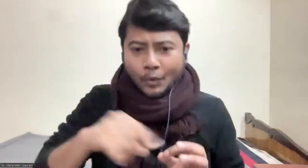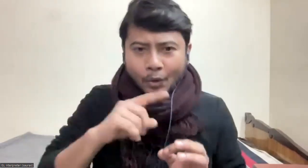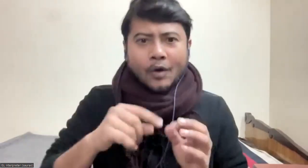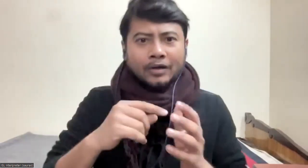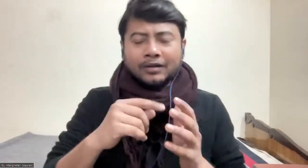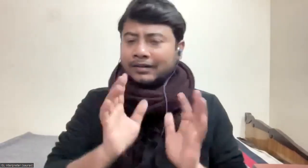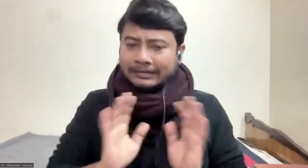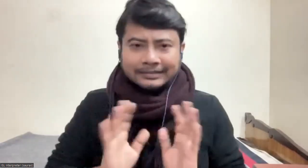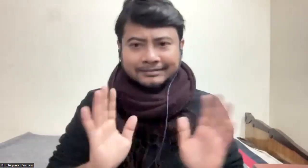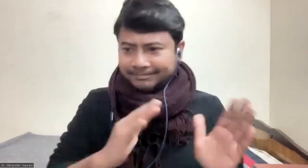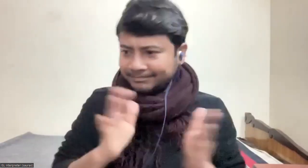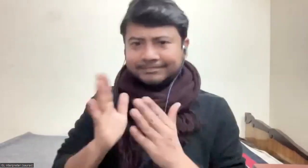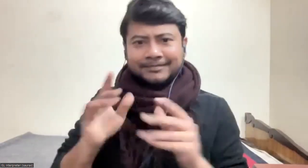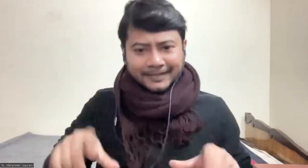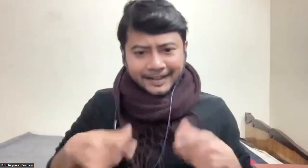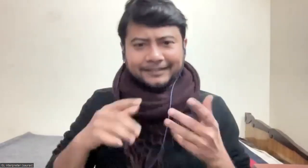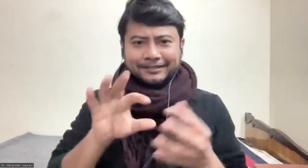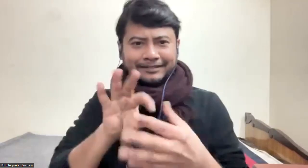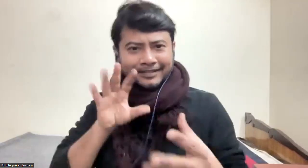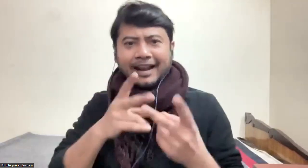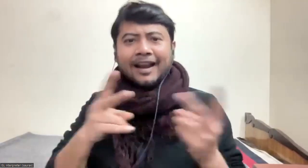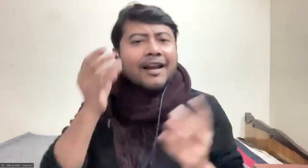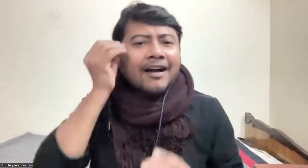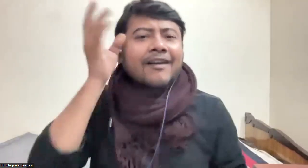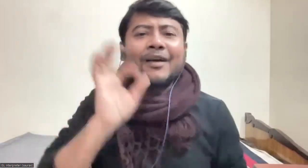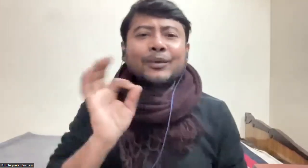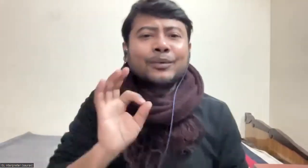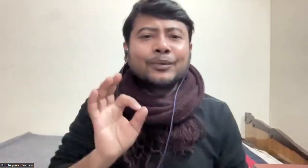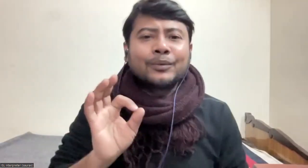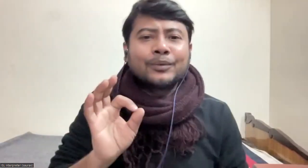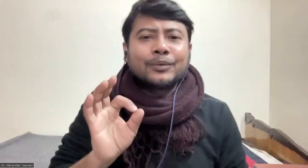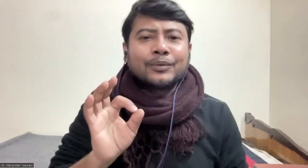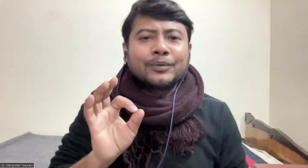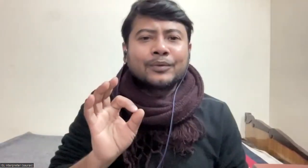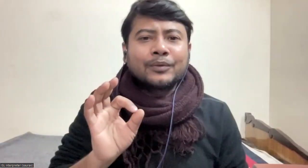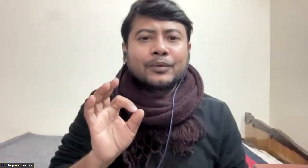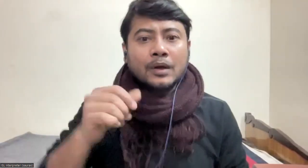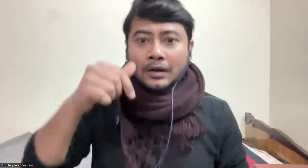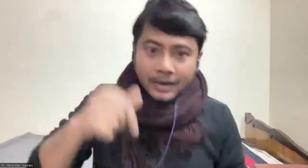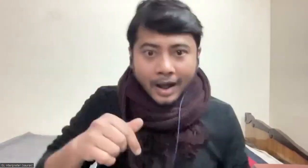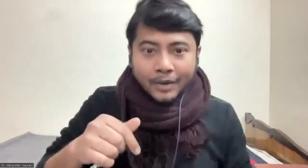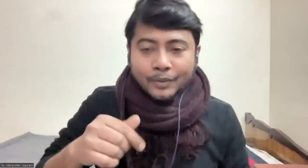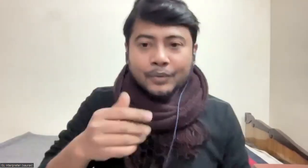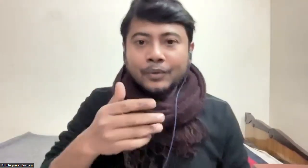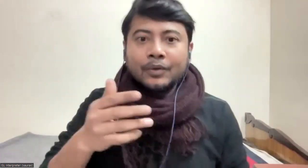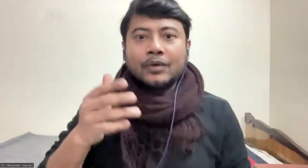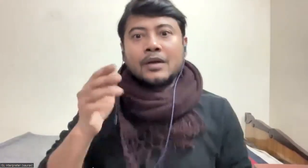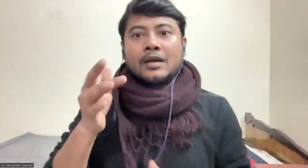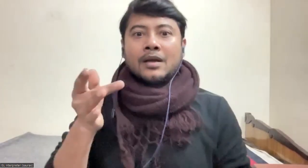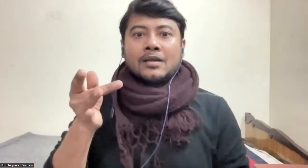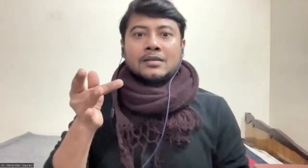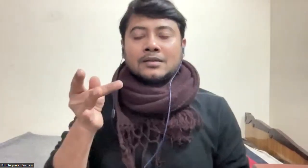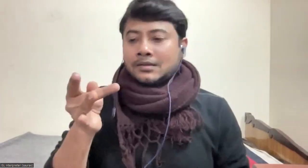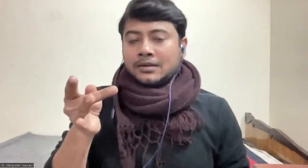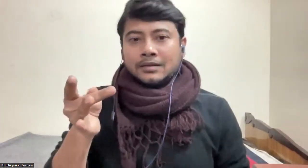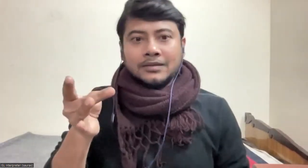the power of chanting that it removes the sins. But now you all know that chanting removes our sins. Knowing it, if you do more